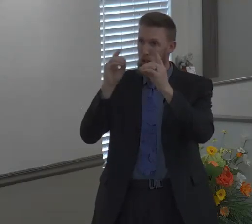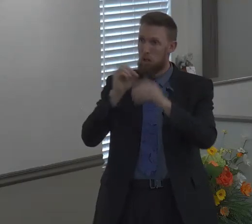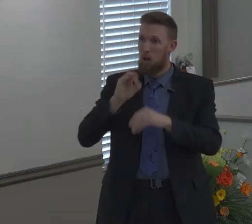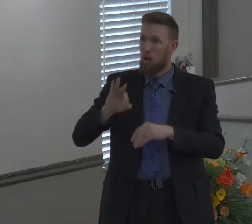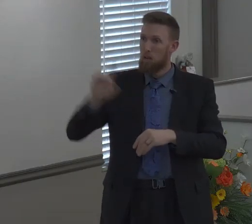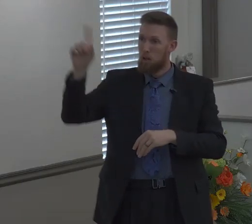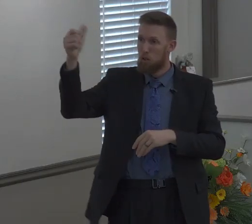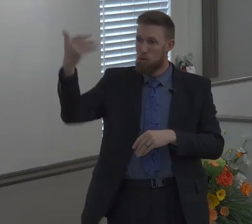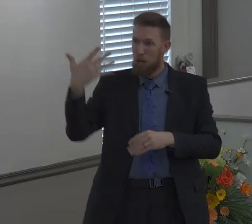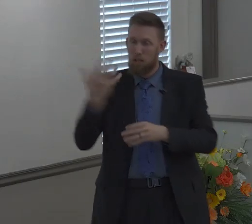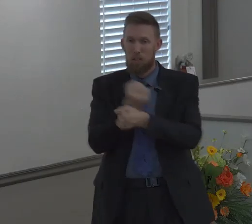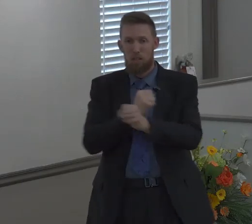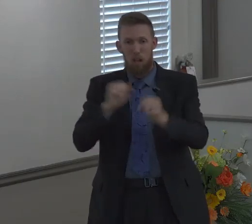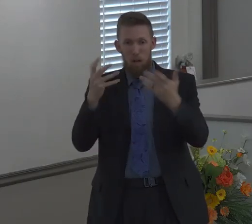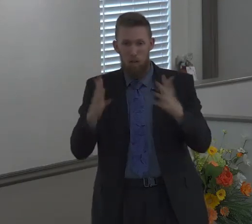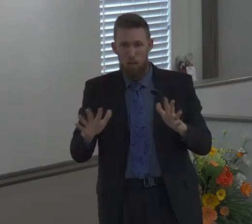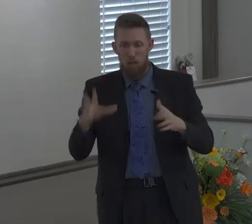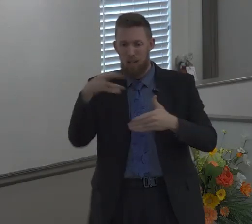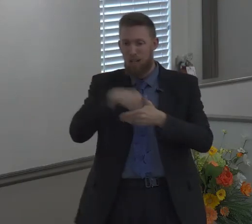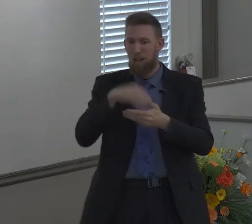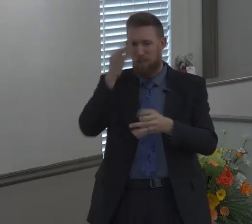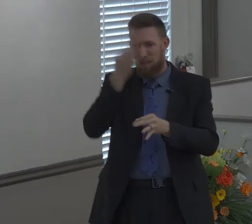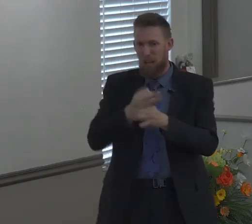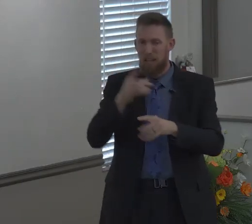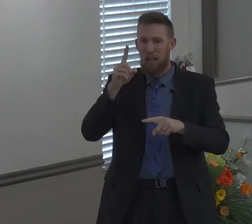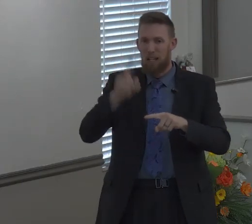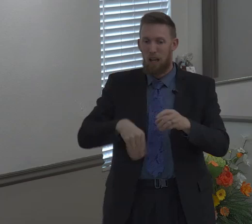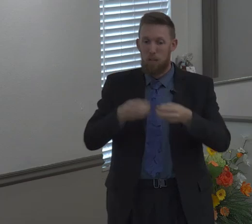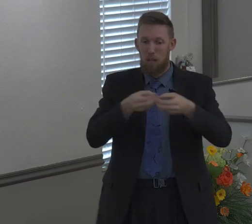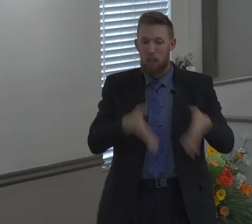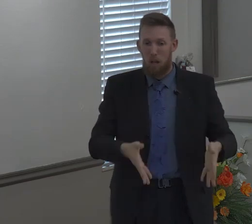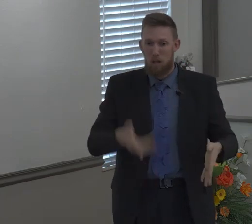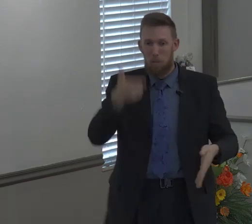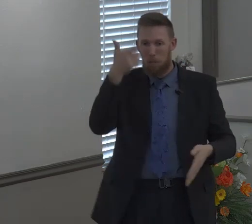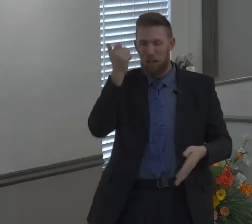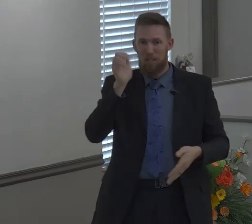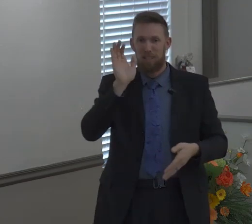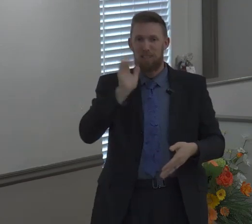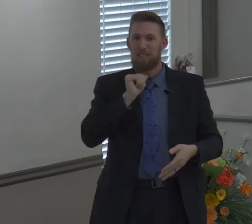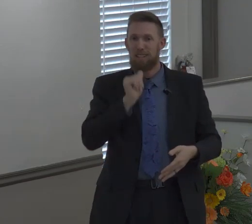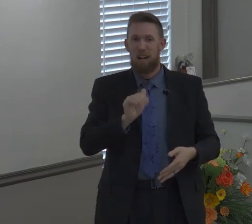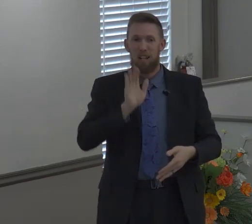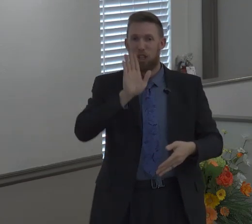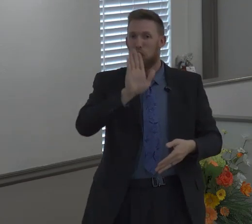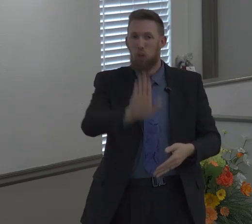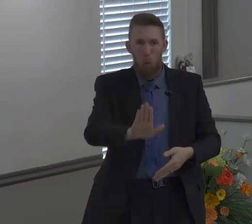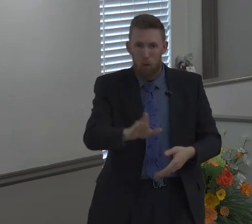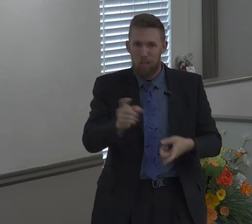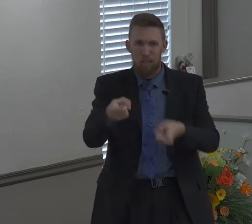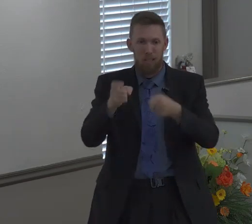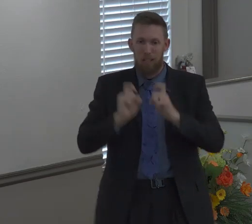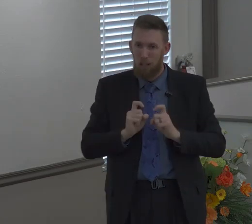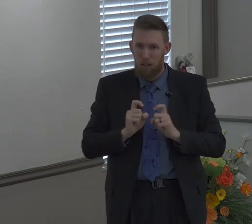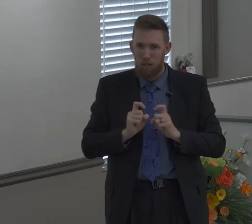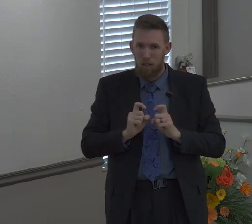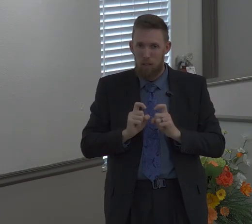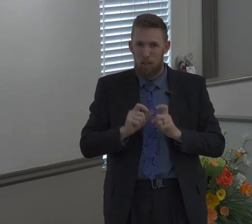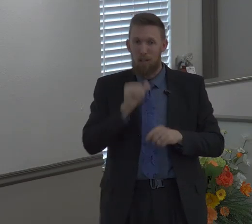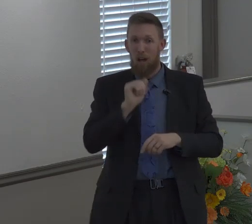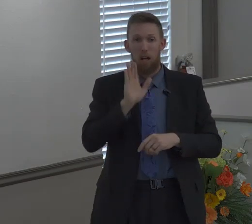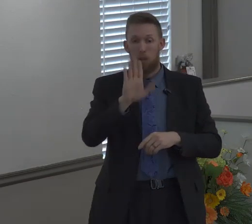grace, salvation through faith, can never be lost because it's not yours and mine.